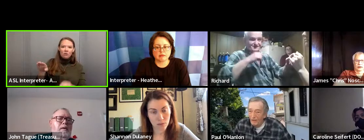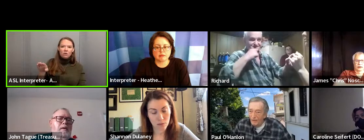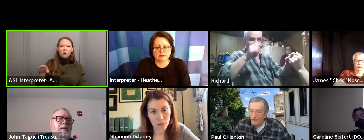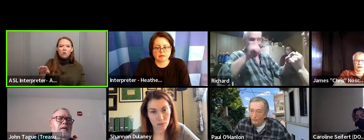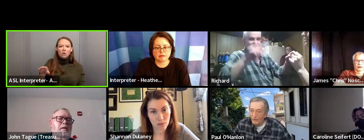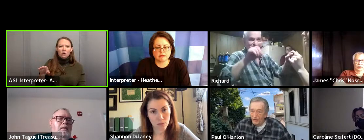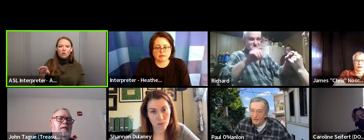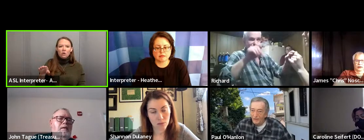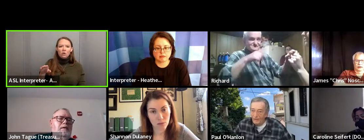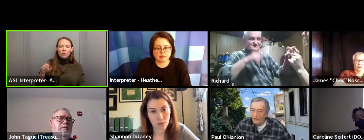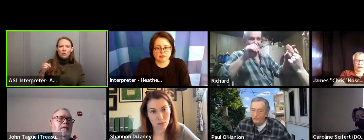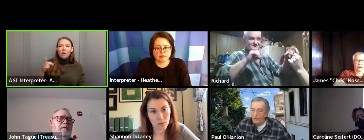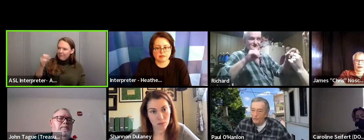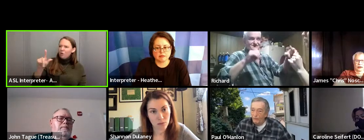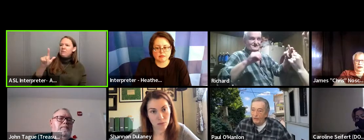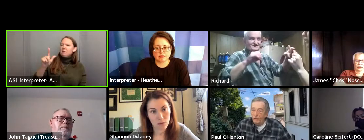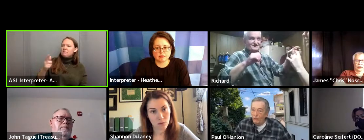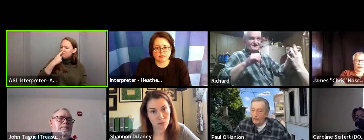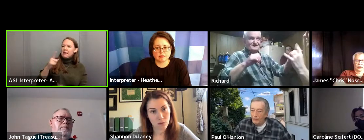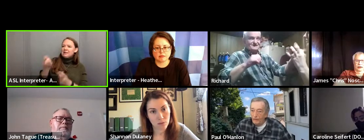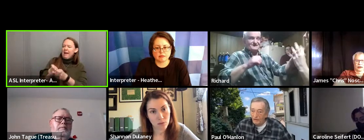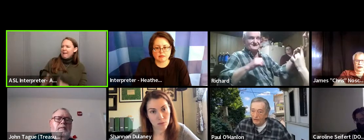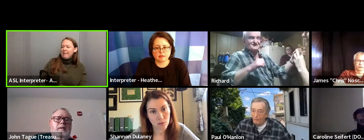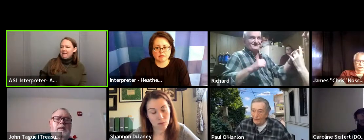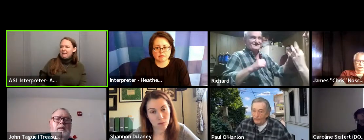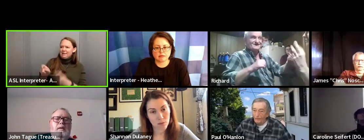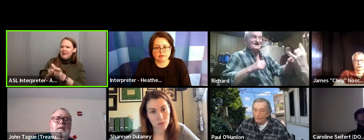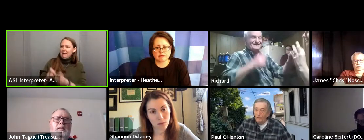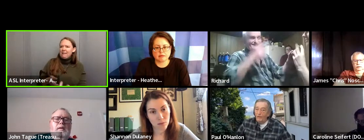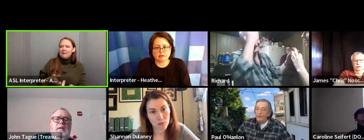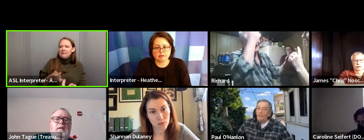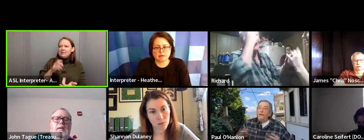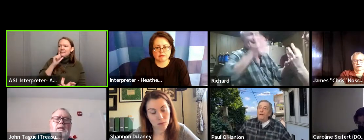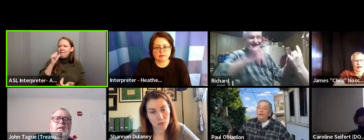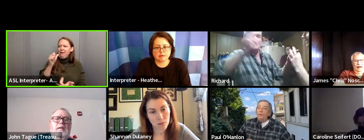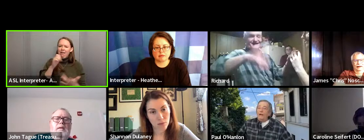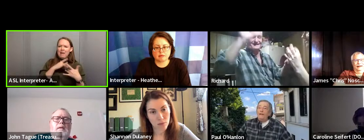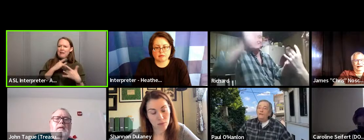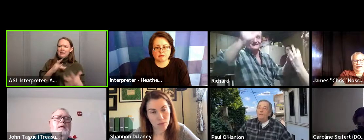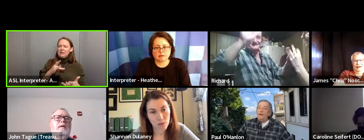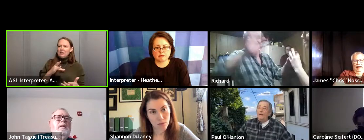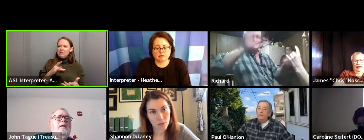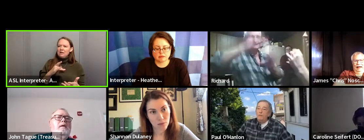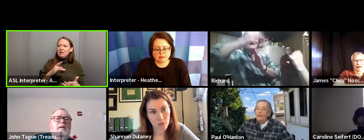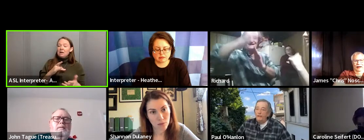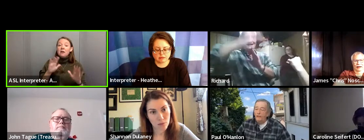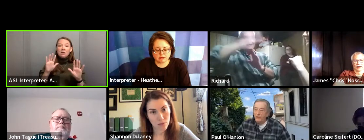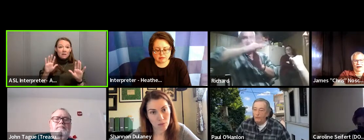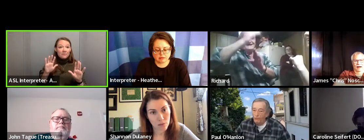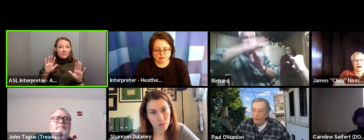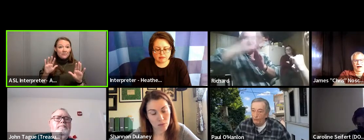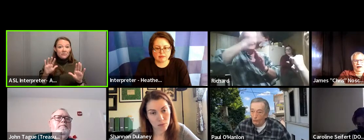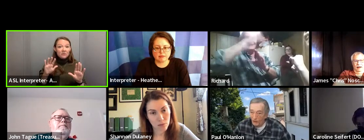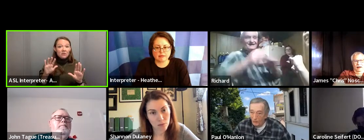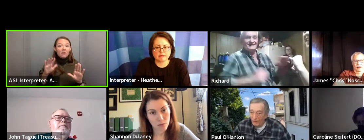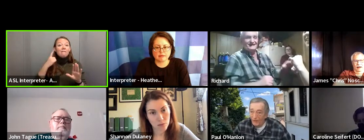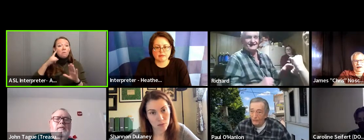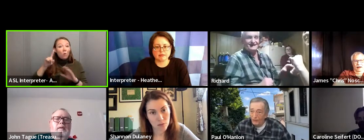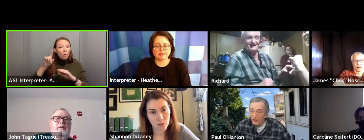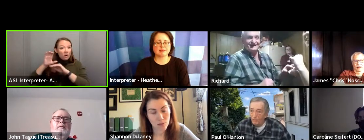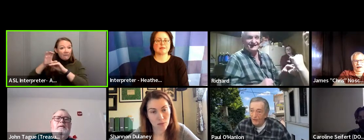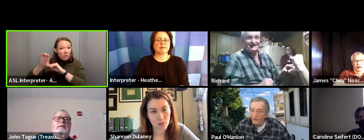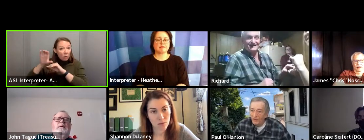are always precisely. It's very unlikely that it's an effective. I mean, as a mechanism for